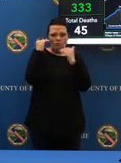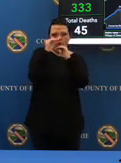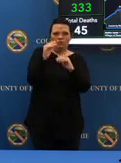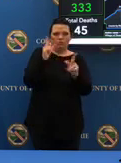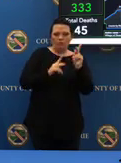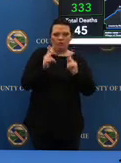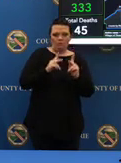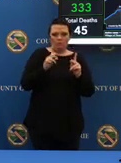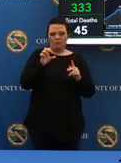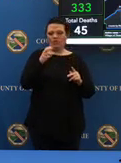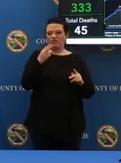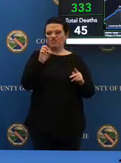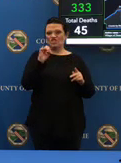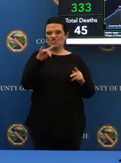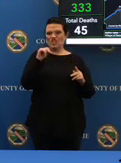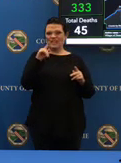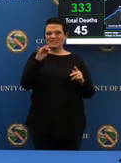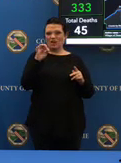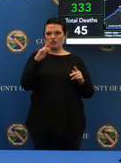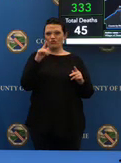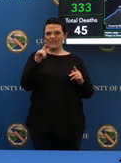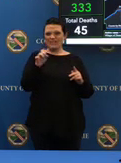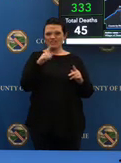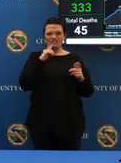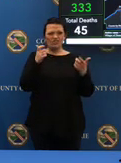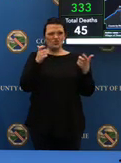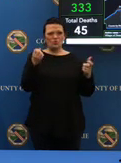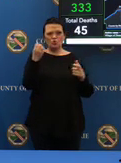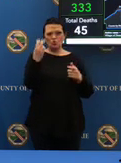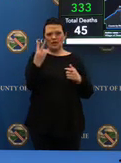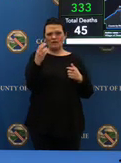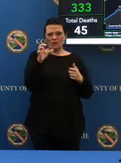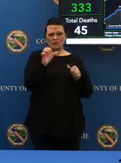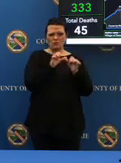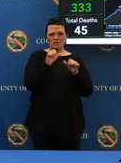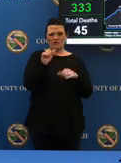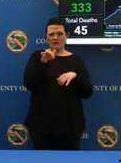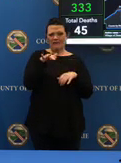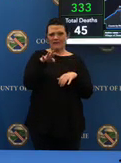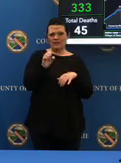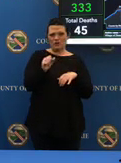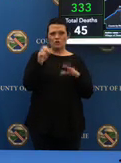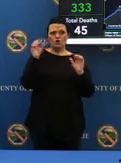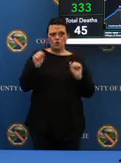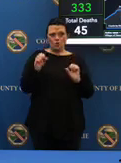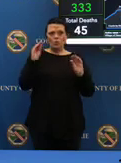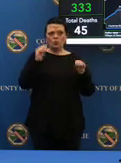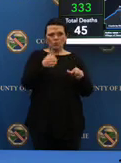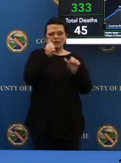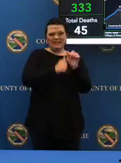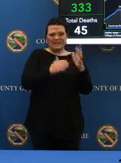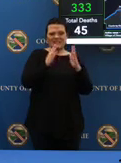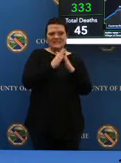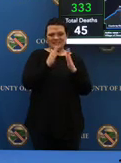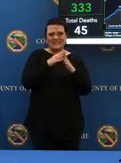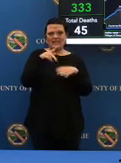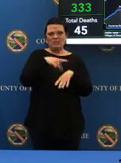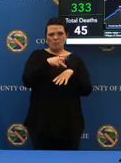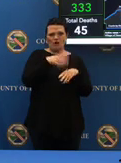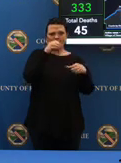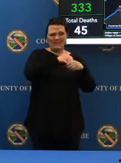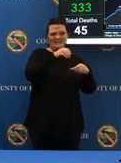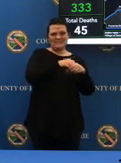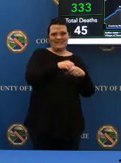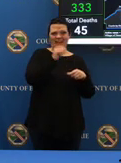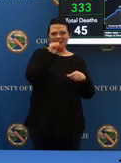park. It's over 1,200 acres. You could actually put every single city Olmsted Park in Chestnut Ridge and still have 200 acres left